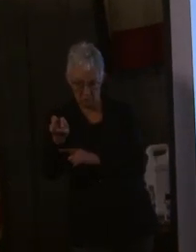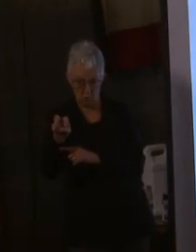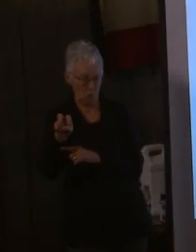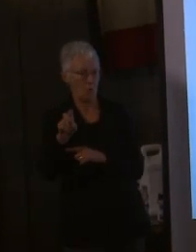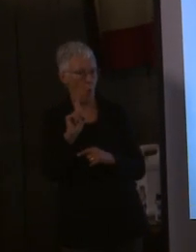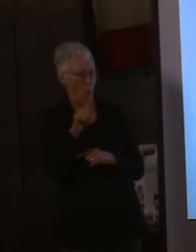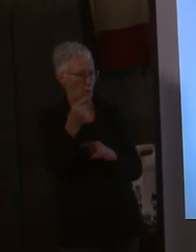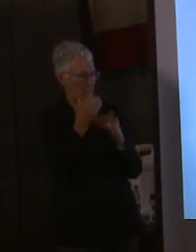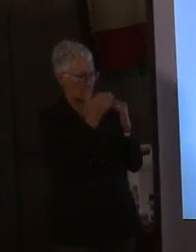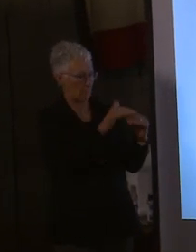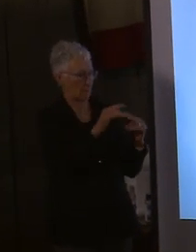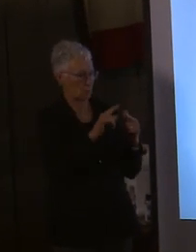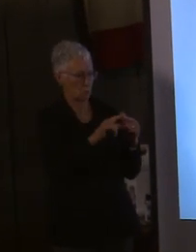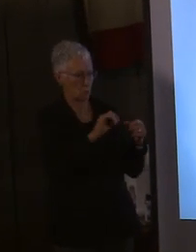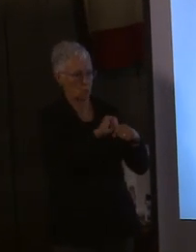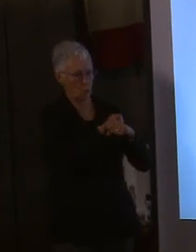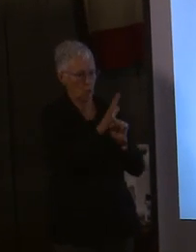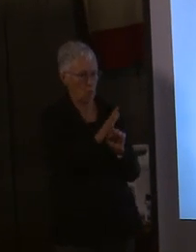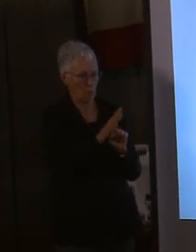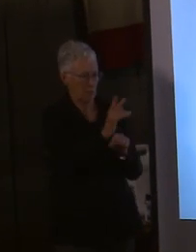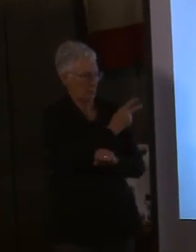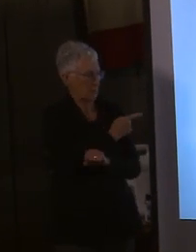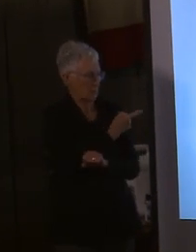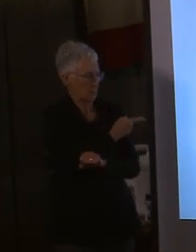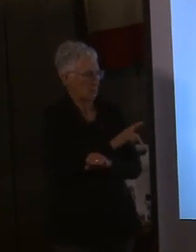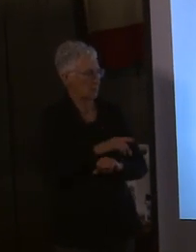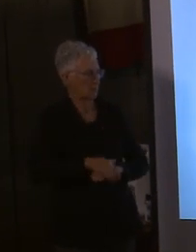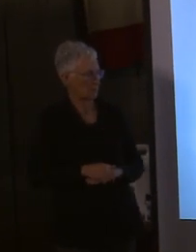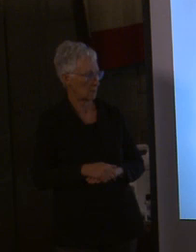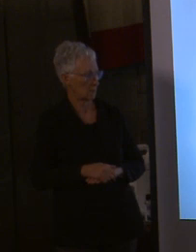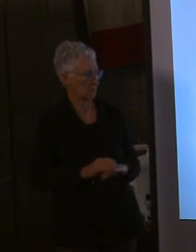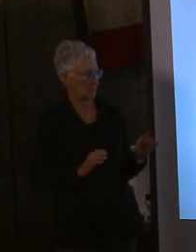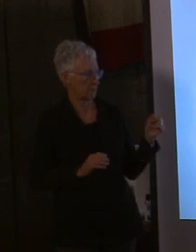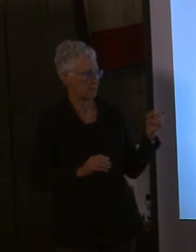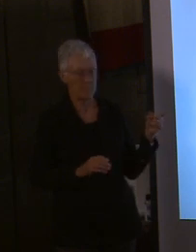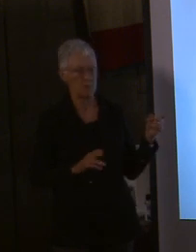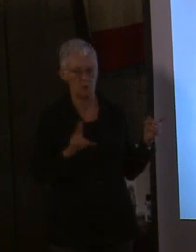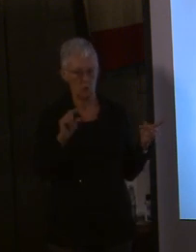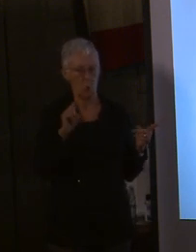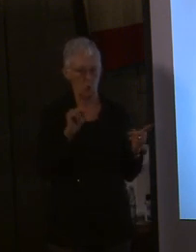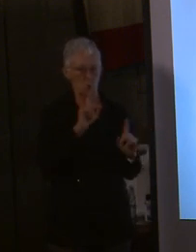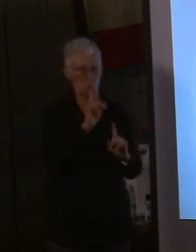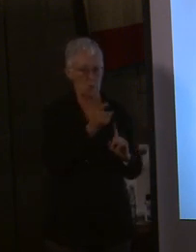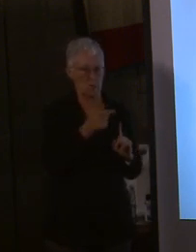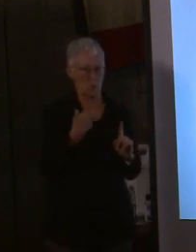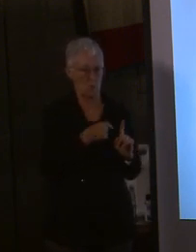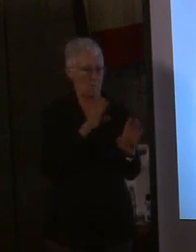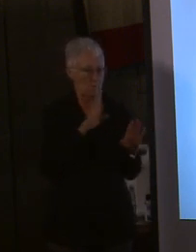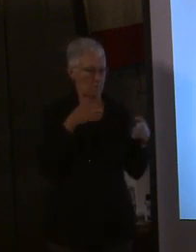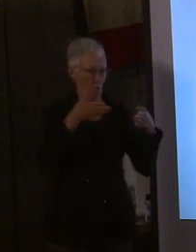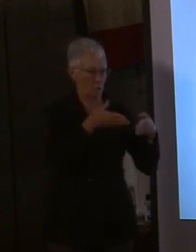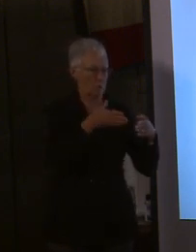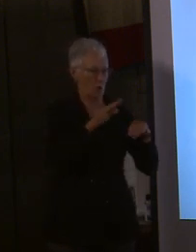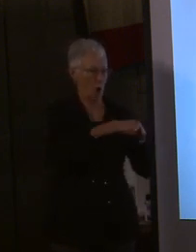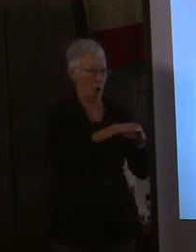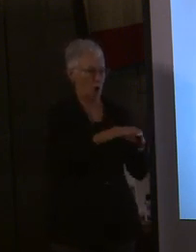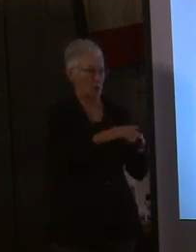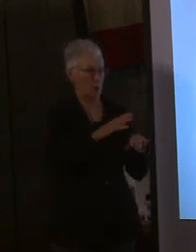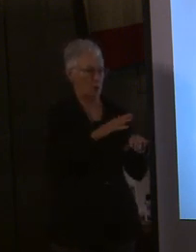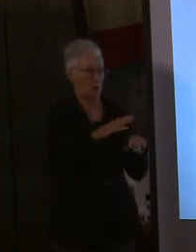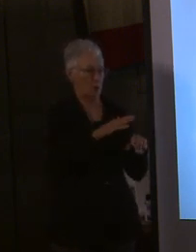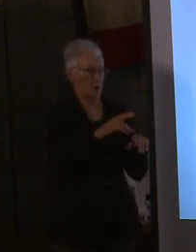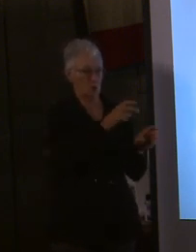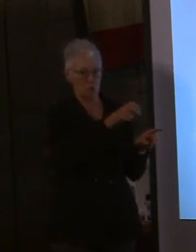be able to do elective surgeries, it's really about transferring COVID patients. We want them to be able to serve